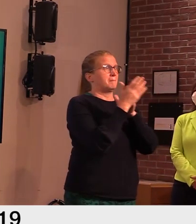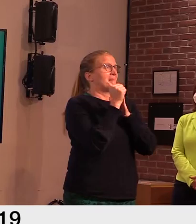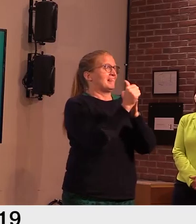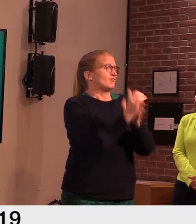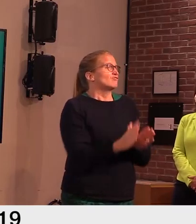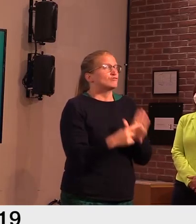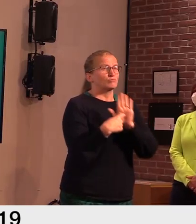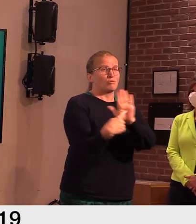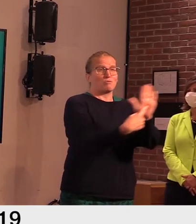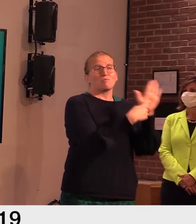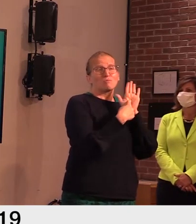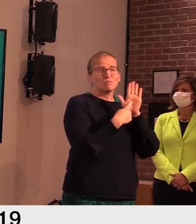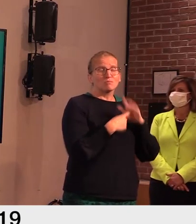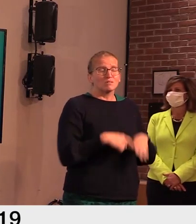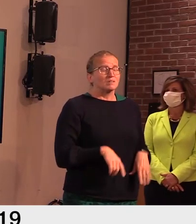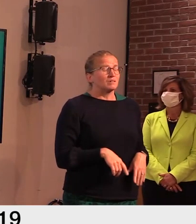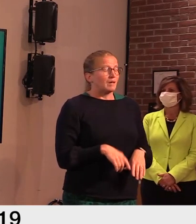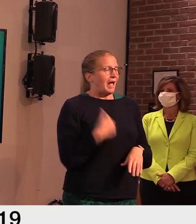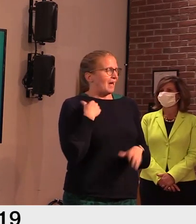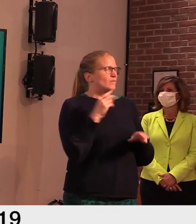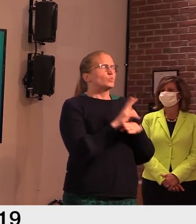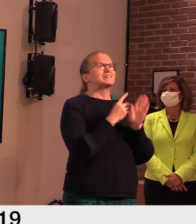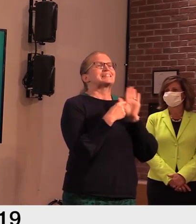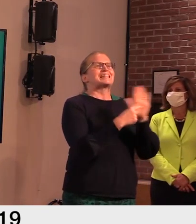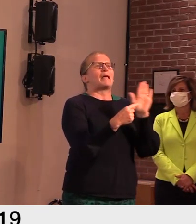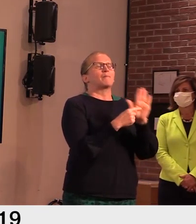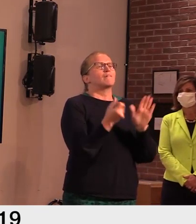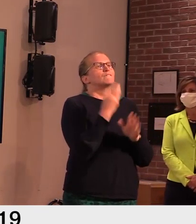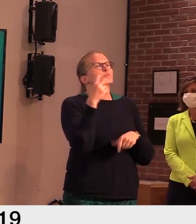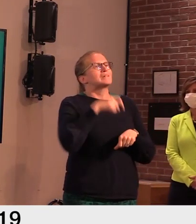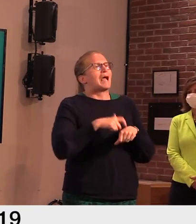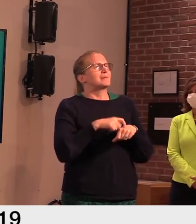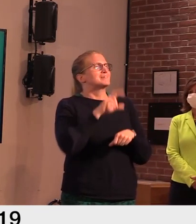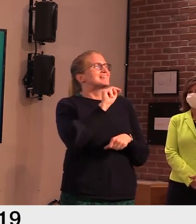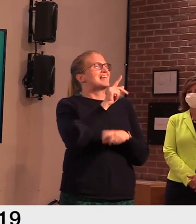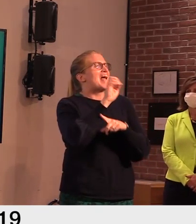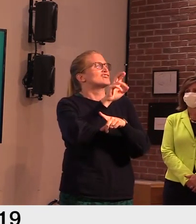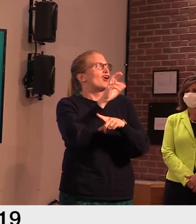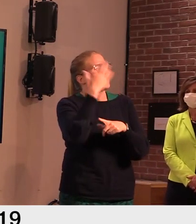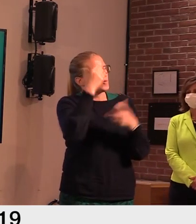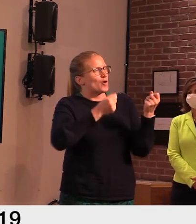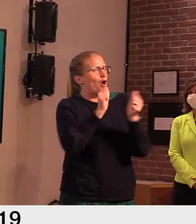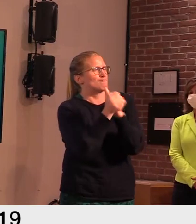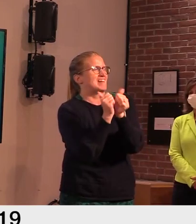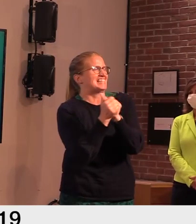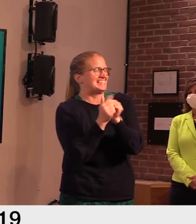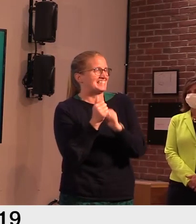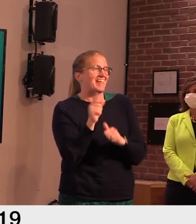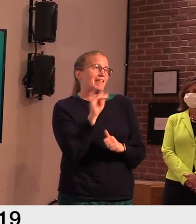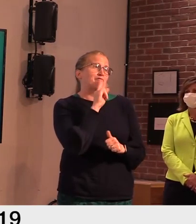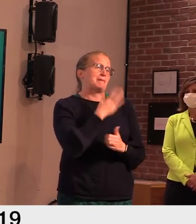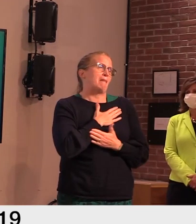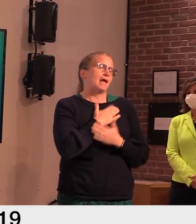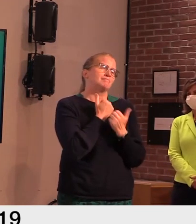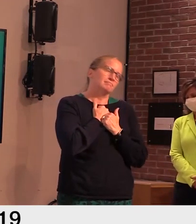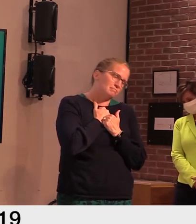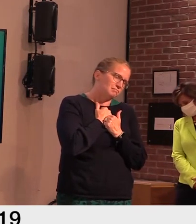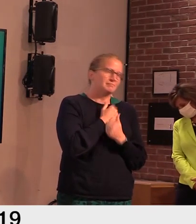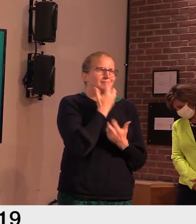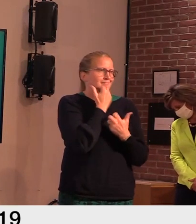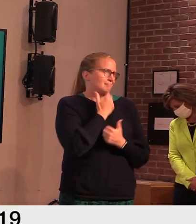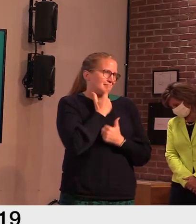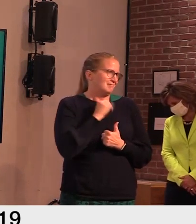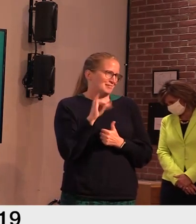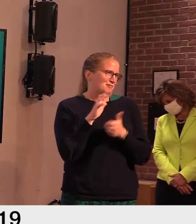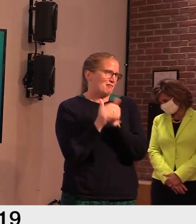on the side of a government, and that's local and state and federal government. It's going to take all of